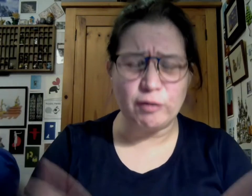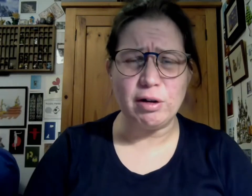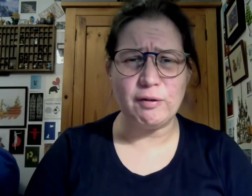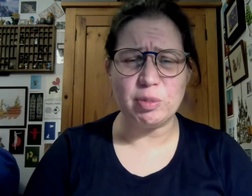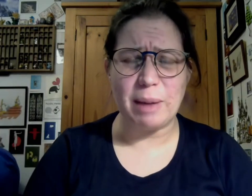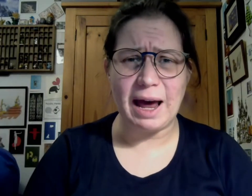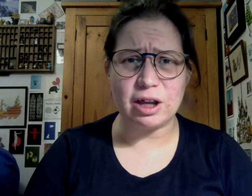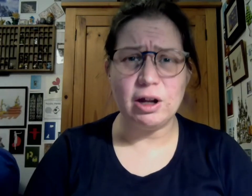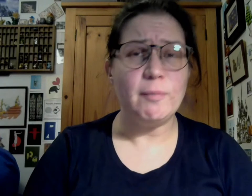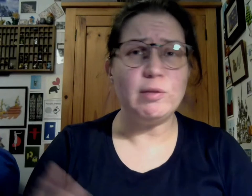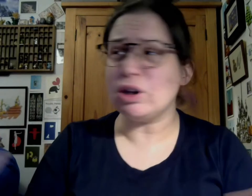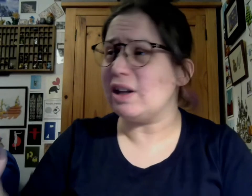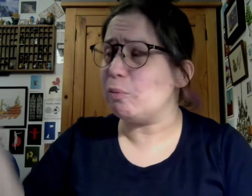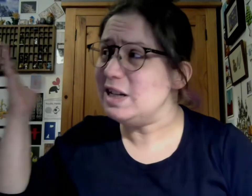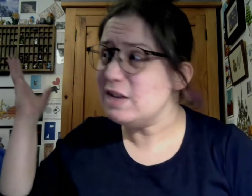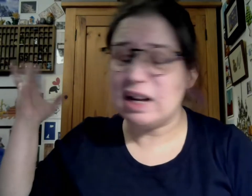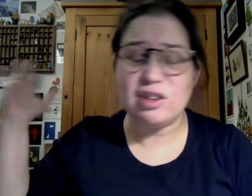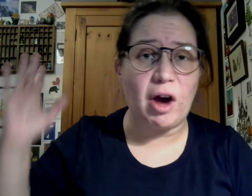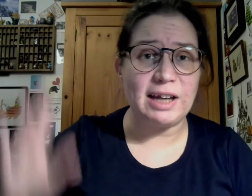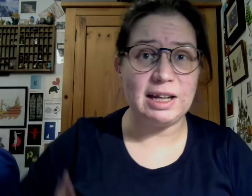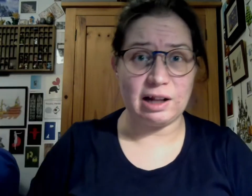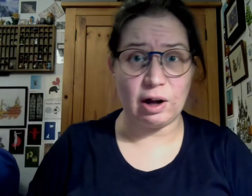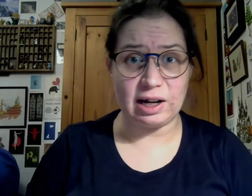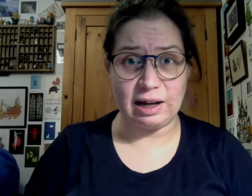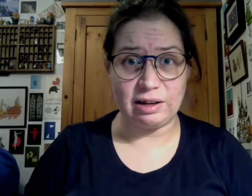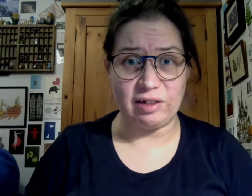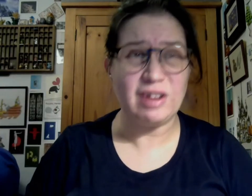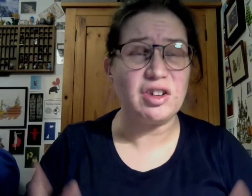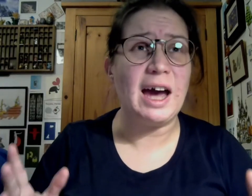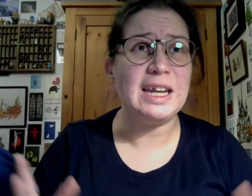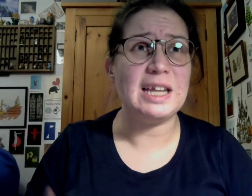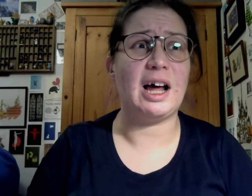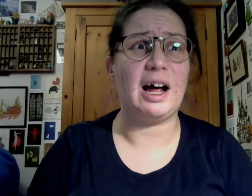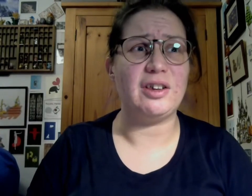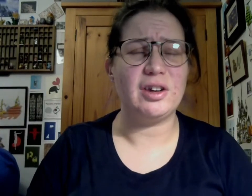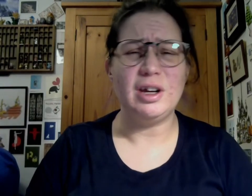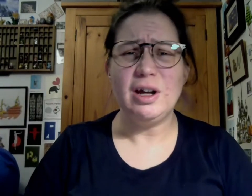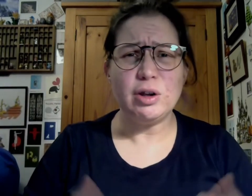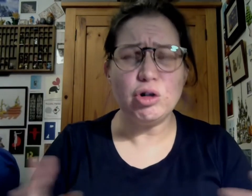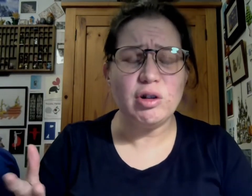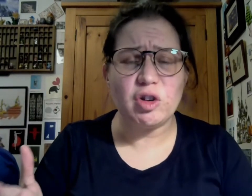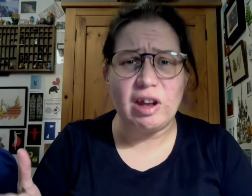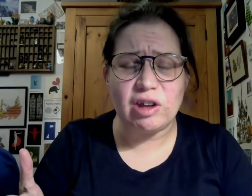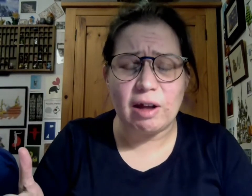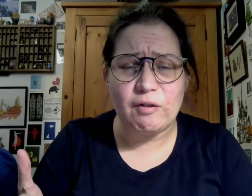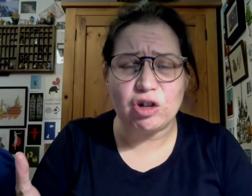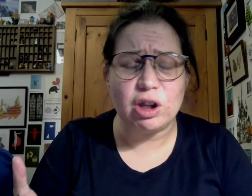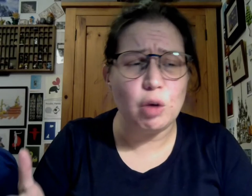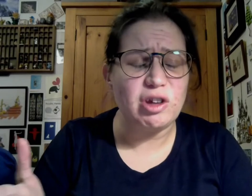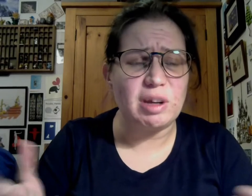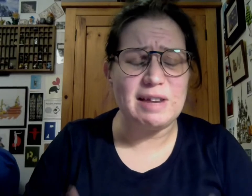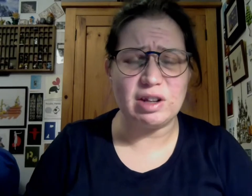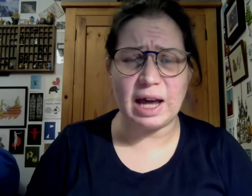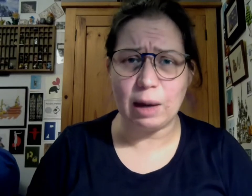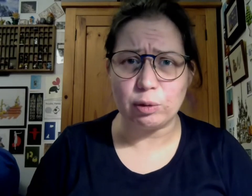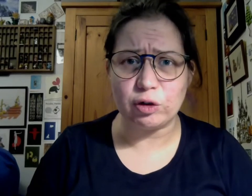you throw the fish back? Look at it, we live in a tiny little hut like this, a tiny little hut. You should have said that, a fish, that you wish that we lived in the house.